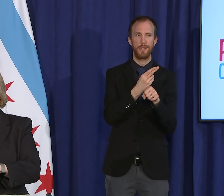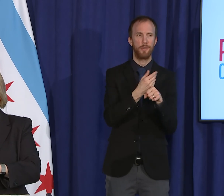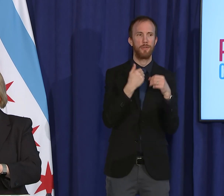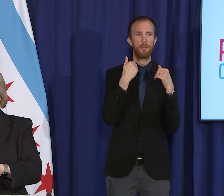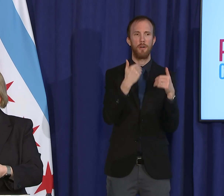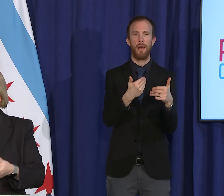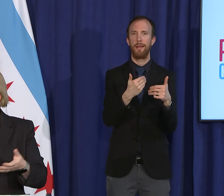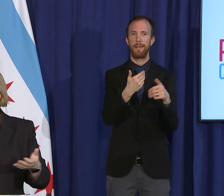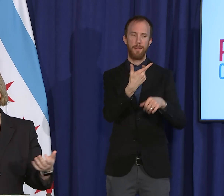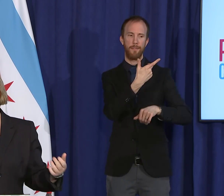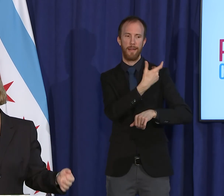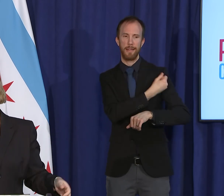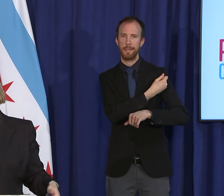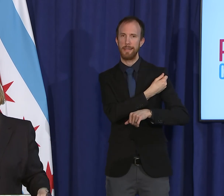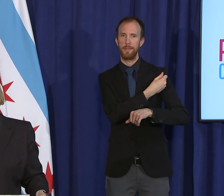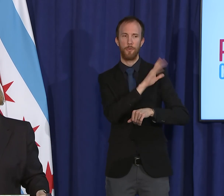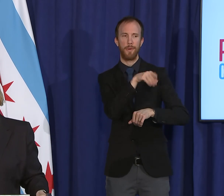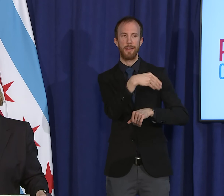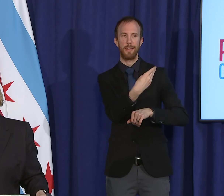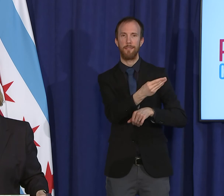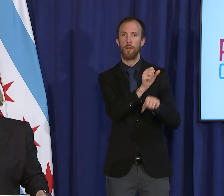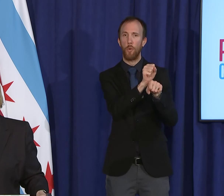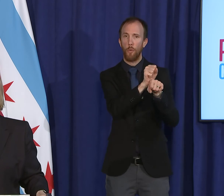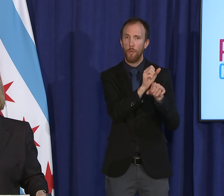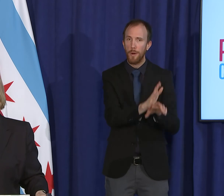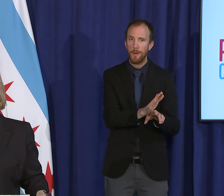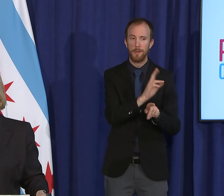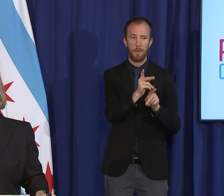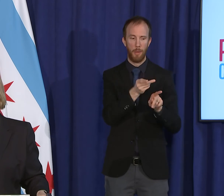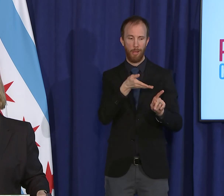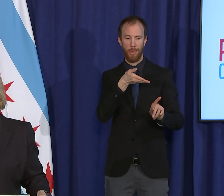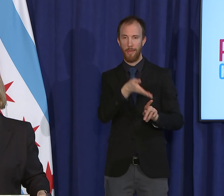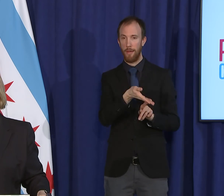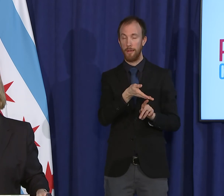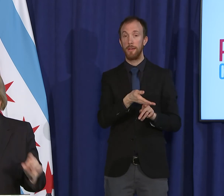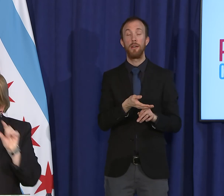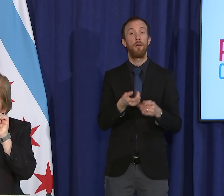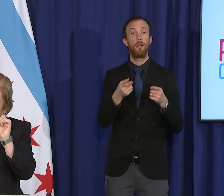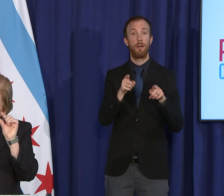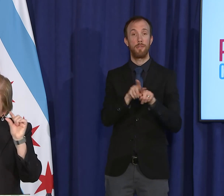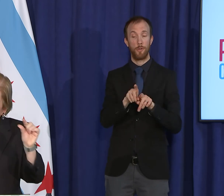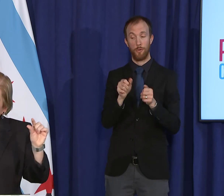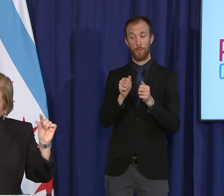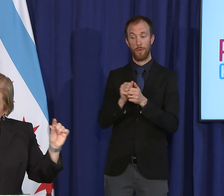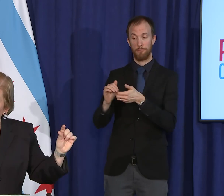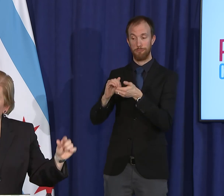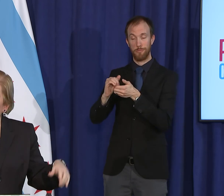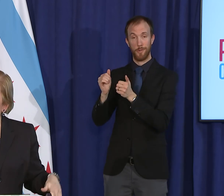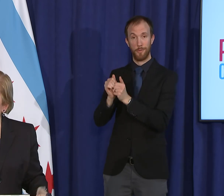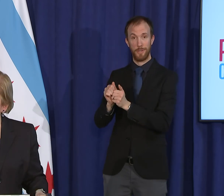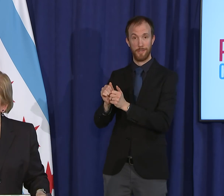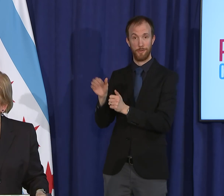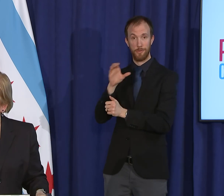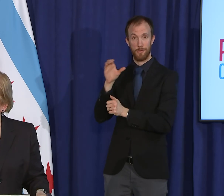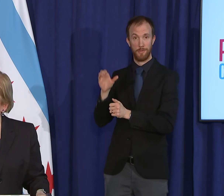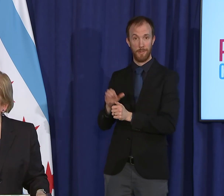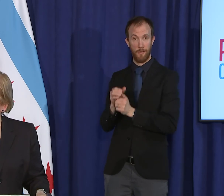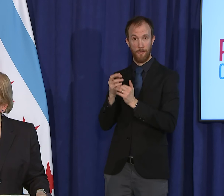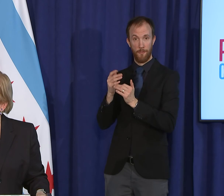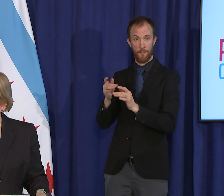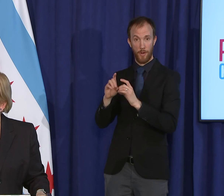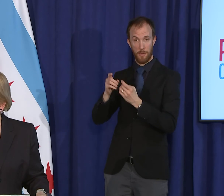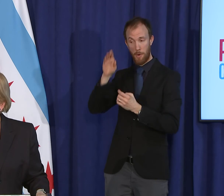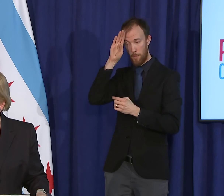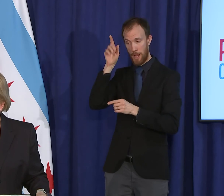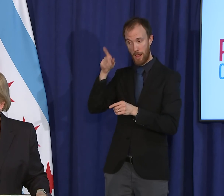at the pod at the end of the day. And this is some of where the work will be happening with Chicago Fire Department to bring those small number of unused doses at the end of the